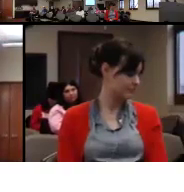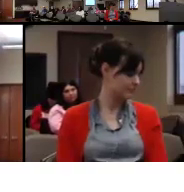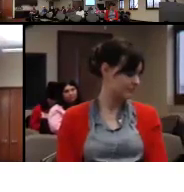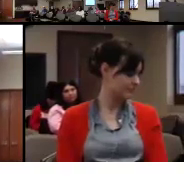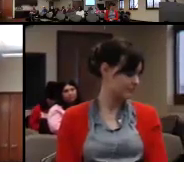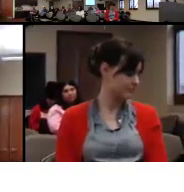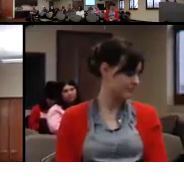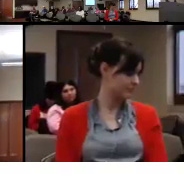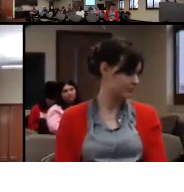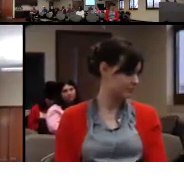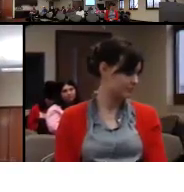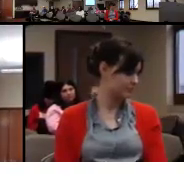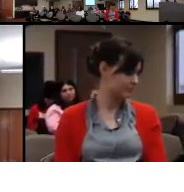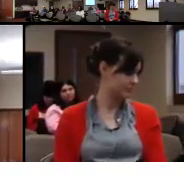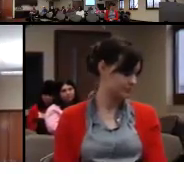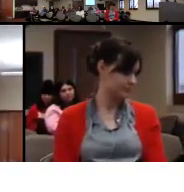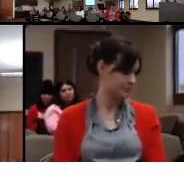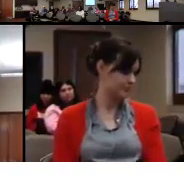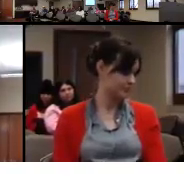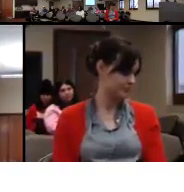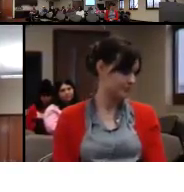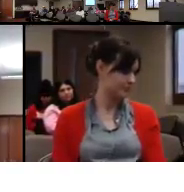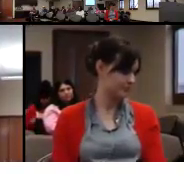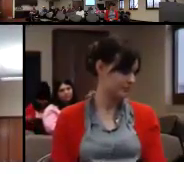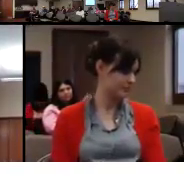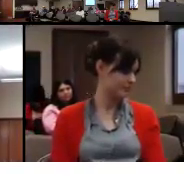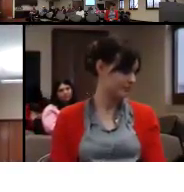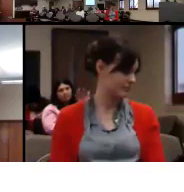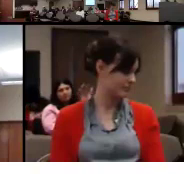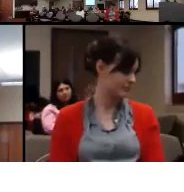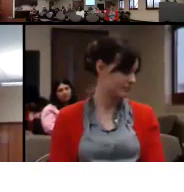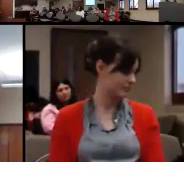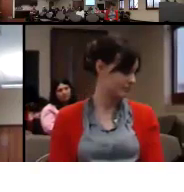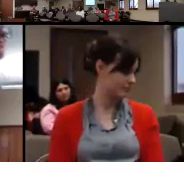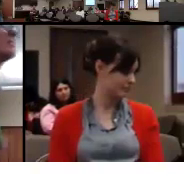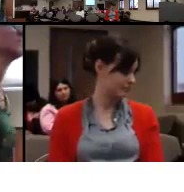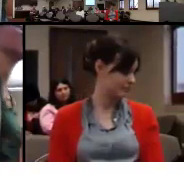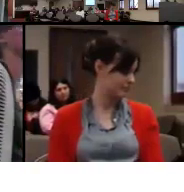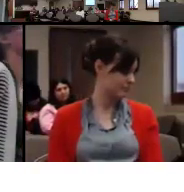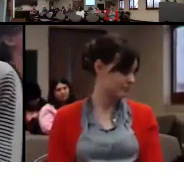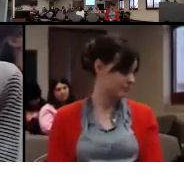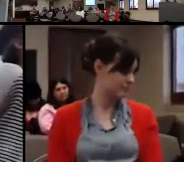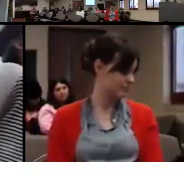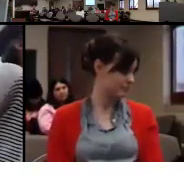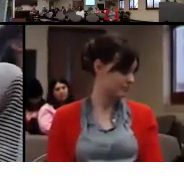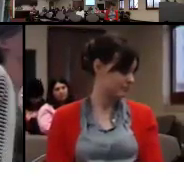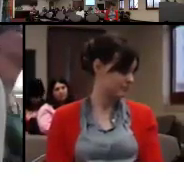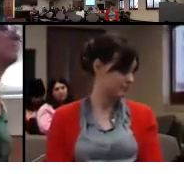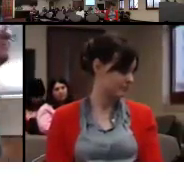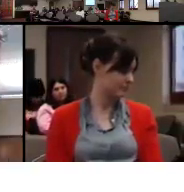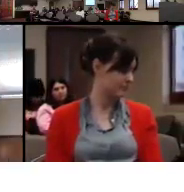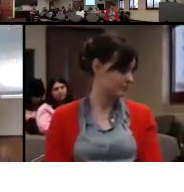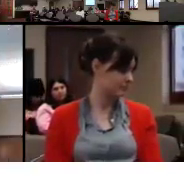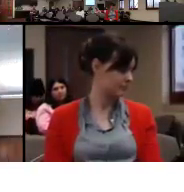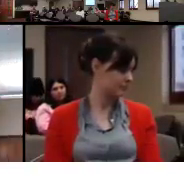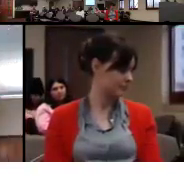be tracked without any information. So it takes longer for the learner to recover it. Now